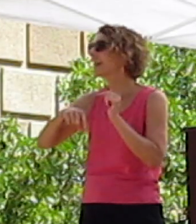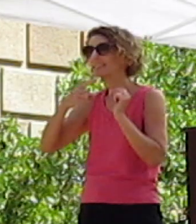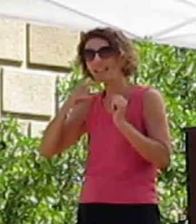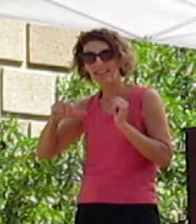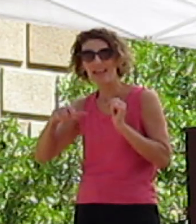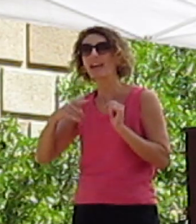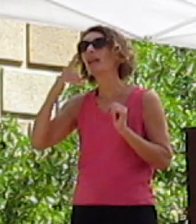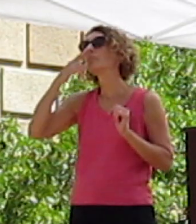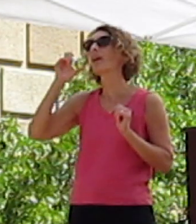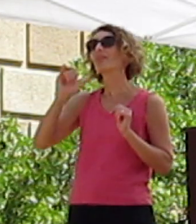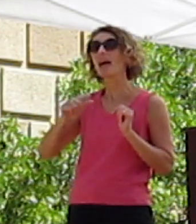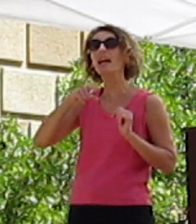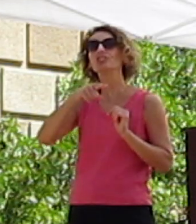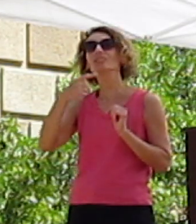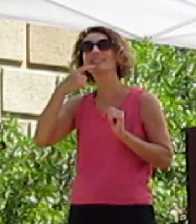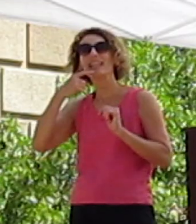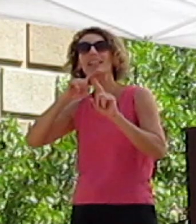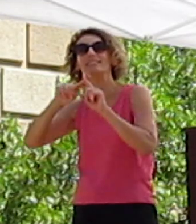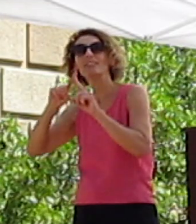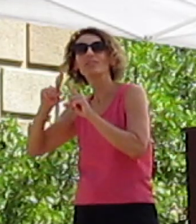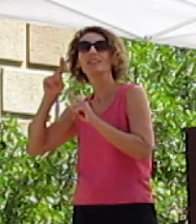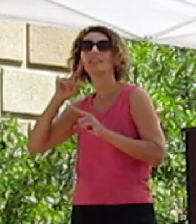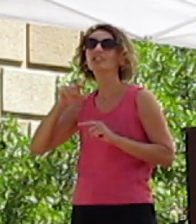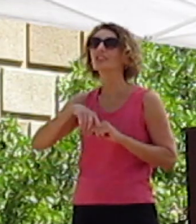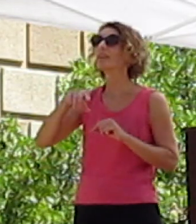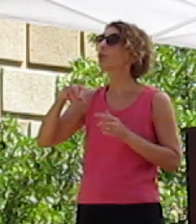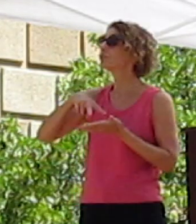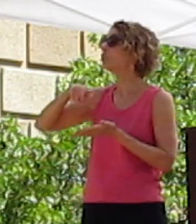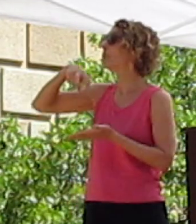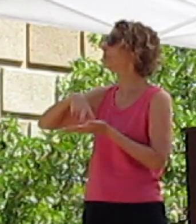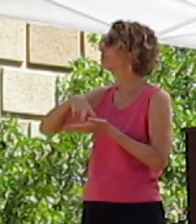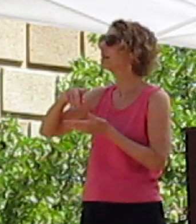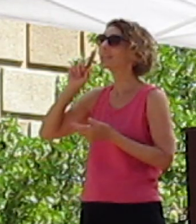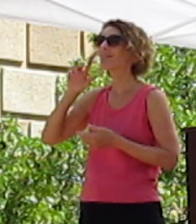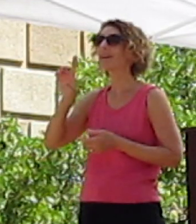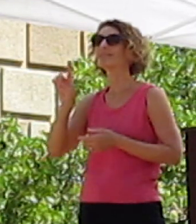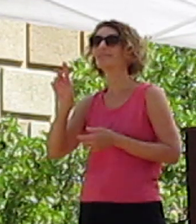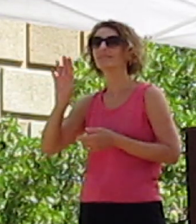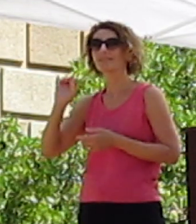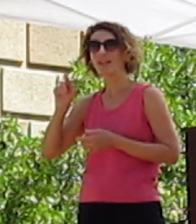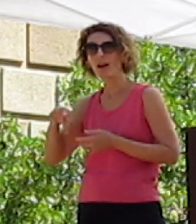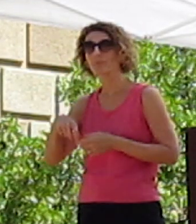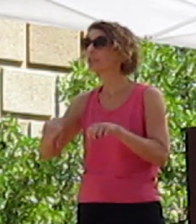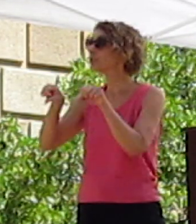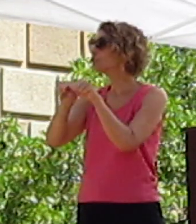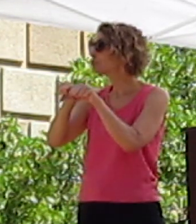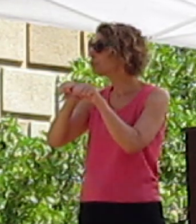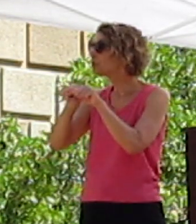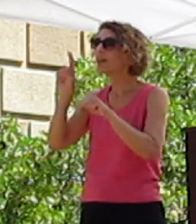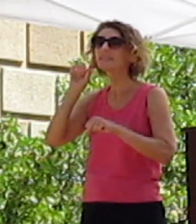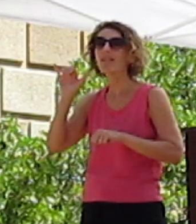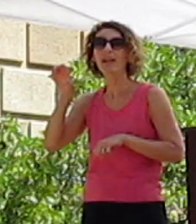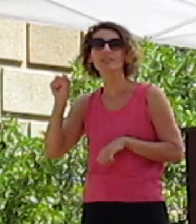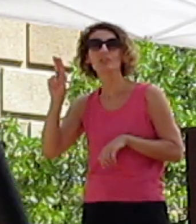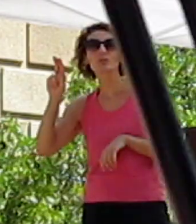of this, she would say dump for jump and sue for shoe. So